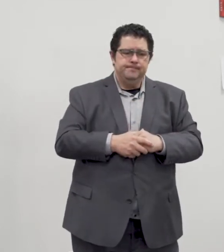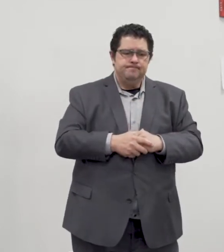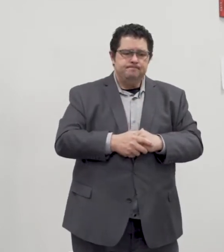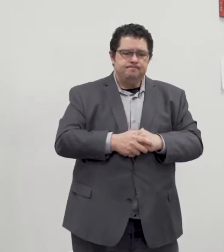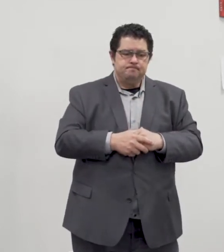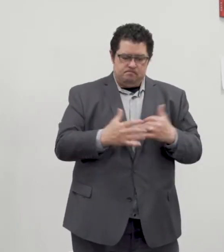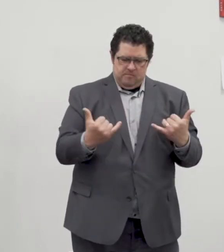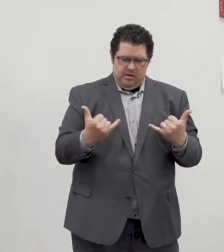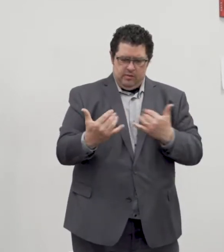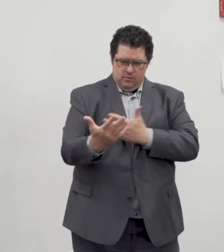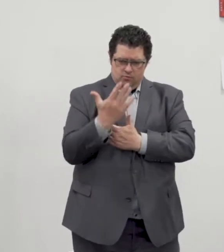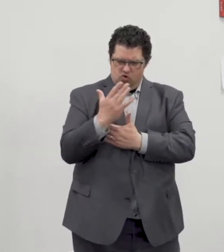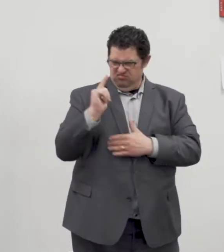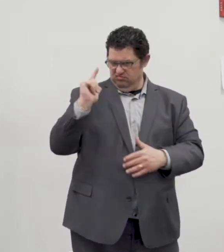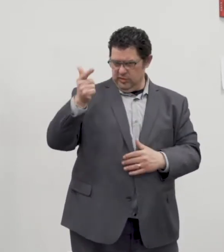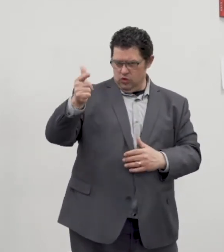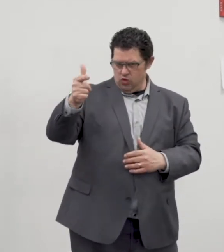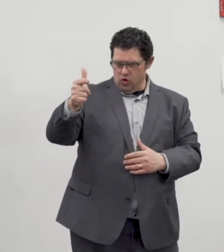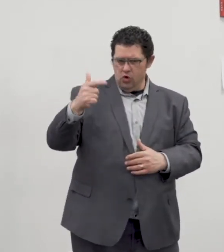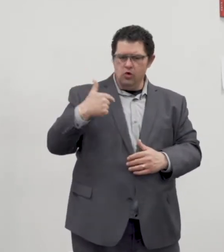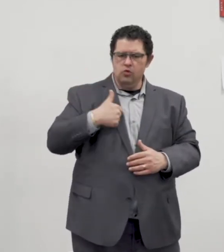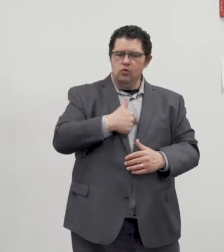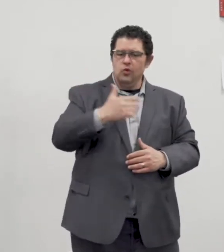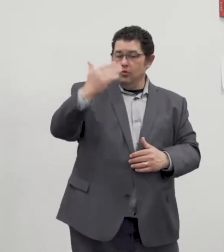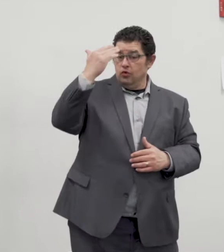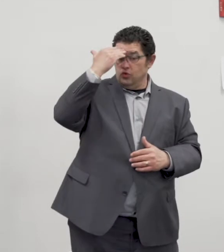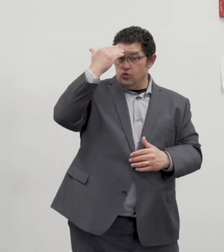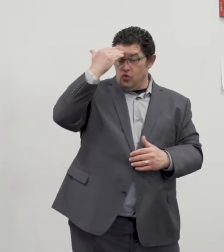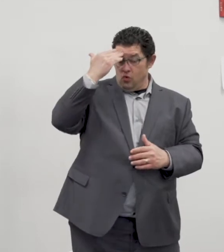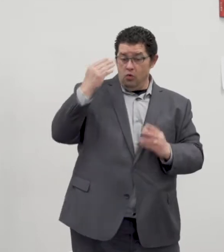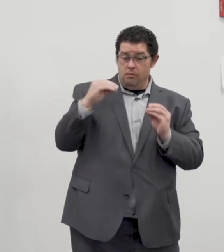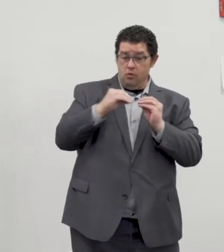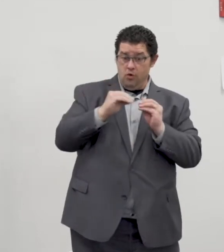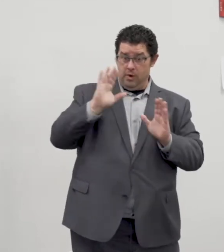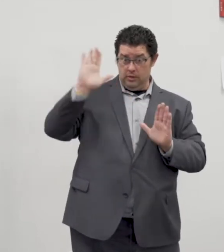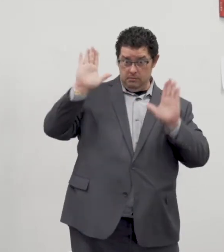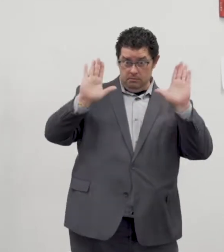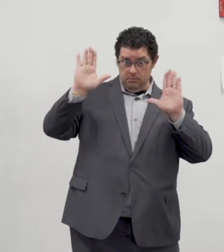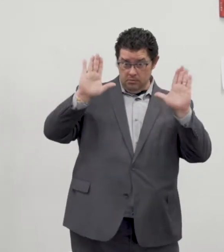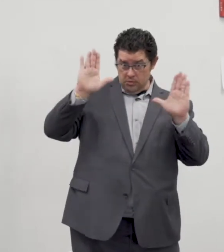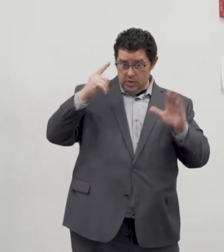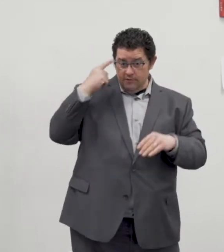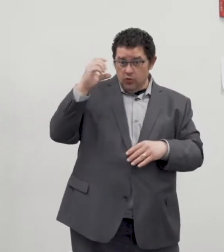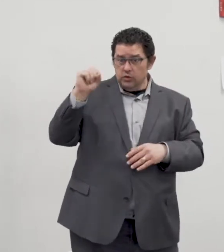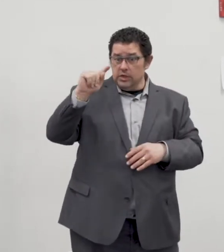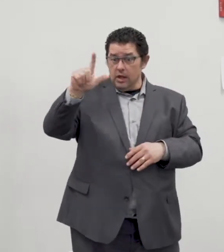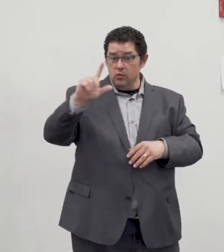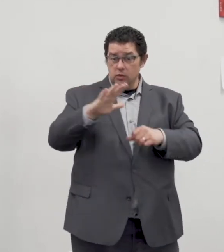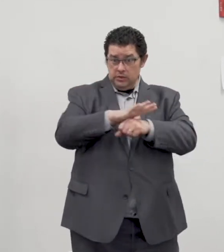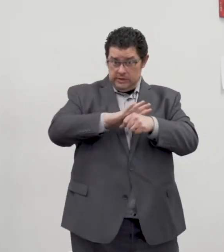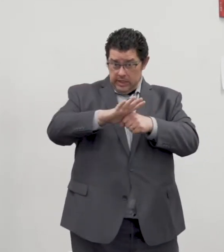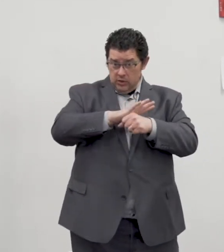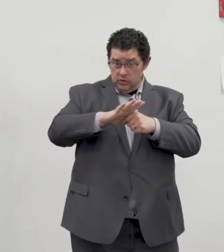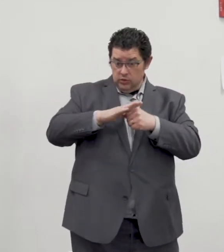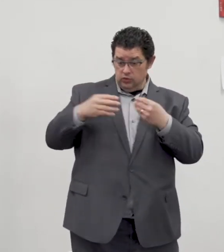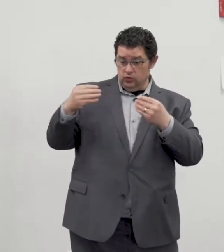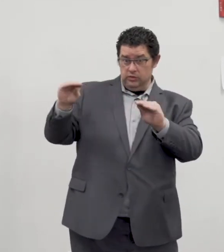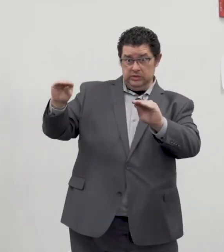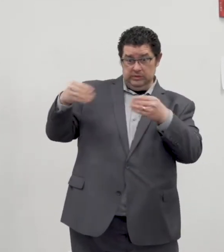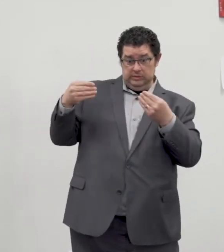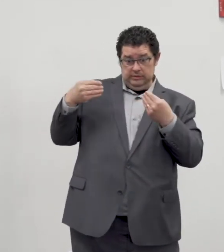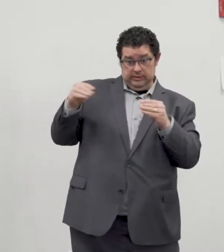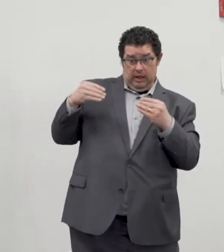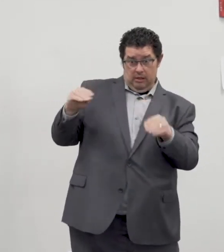morning, we'll know the response to our invitation for bids for St. Louis County for people to sell us testing